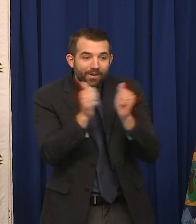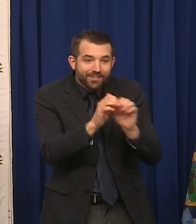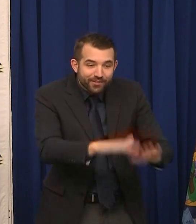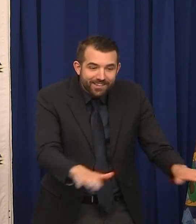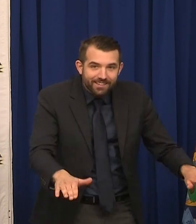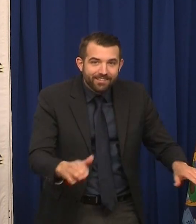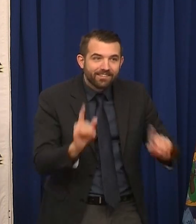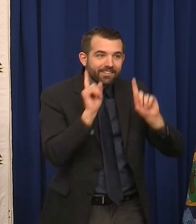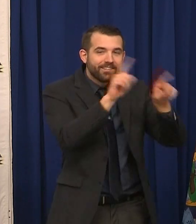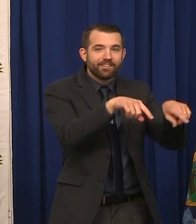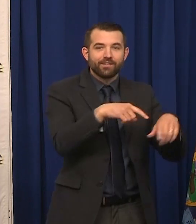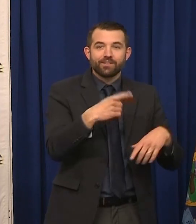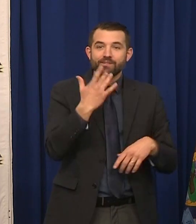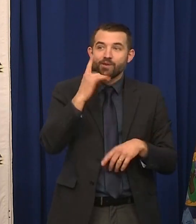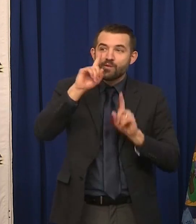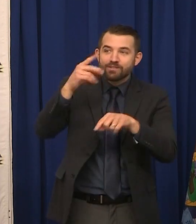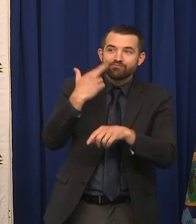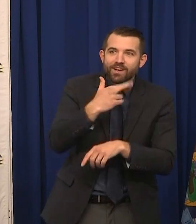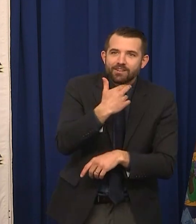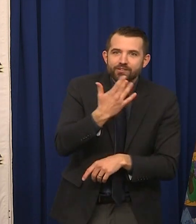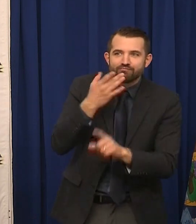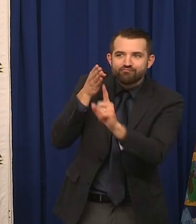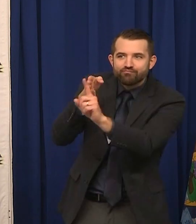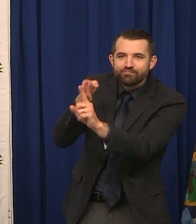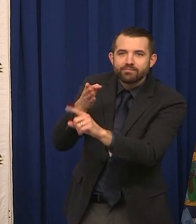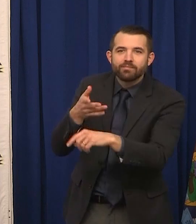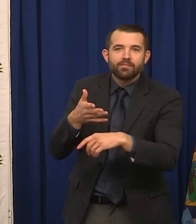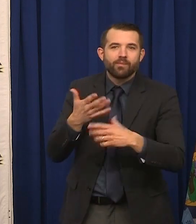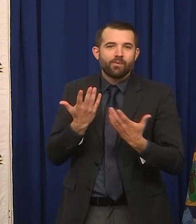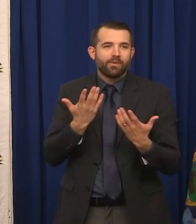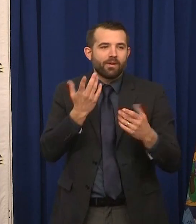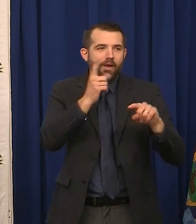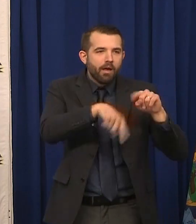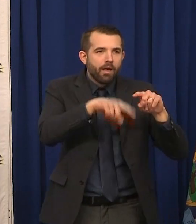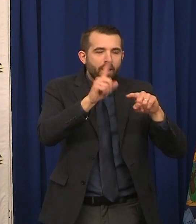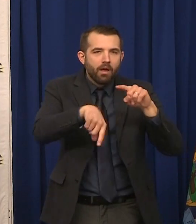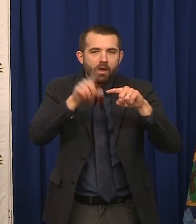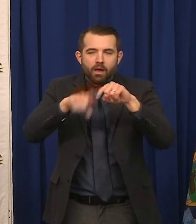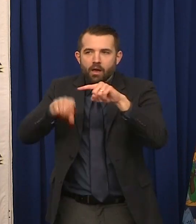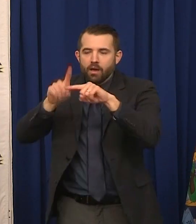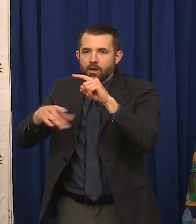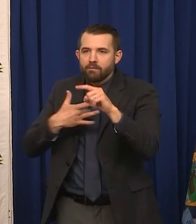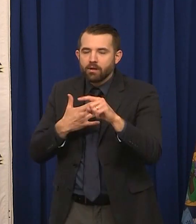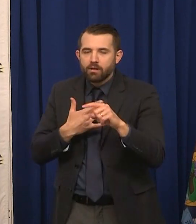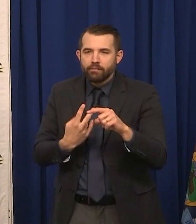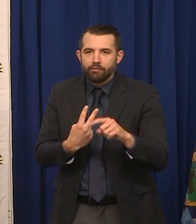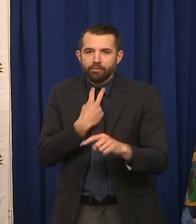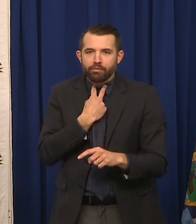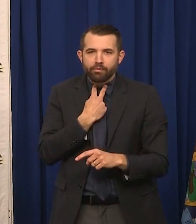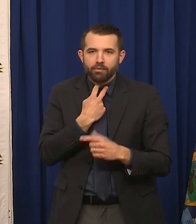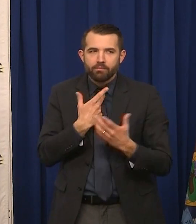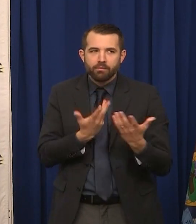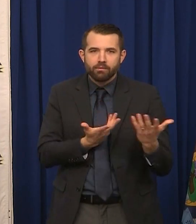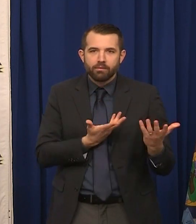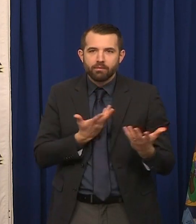restaurant. None of those outlets that you may have otherwise gone to when you're feeling unsettled, many